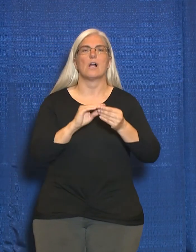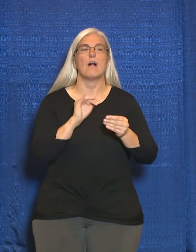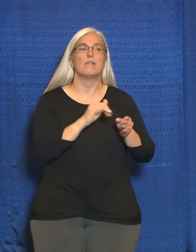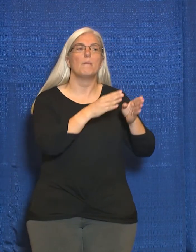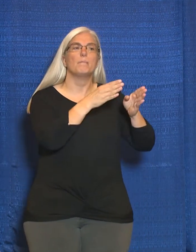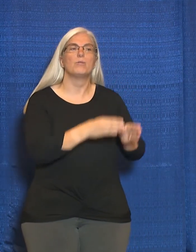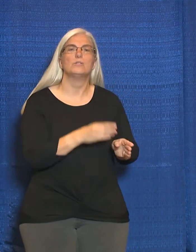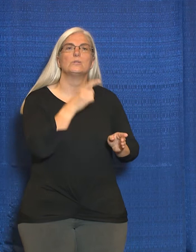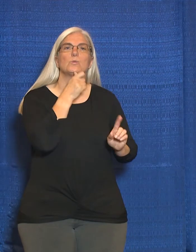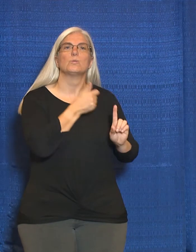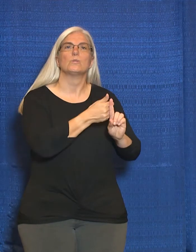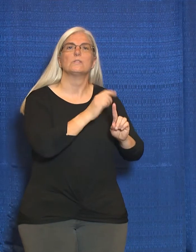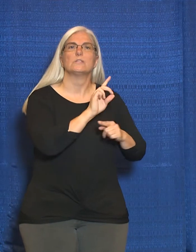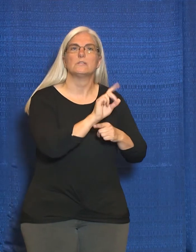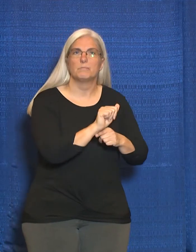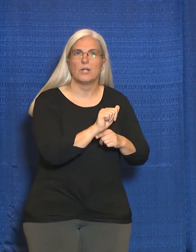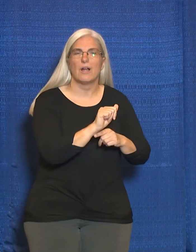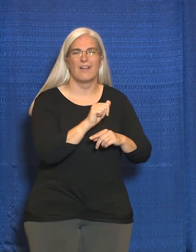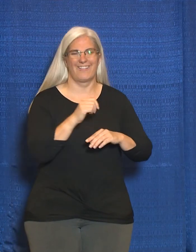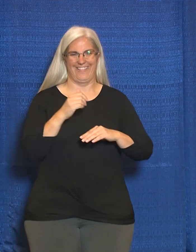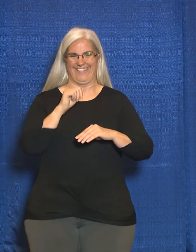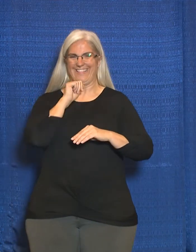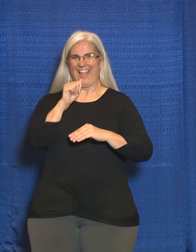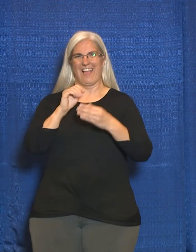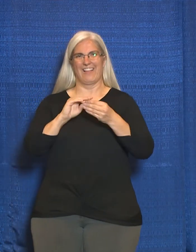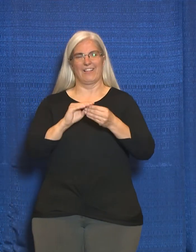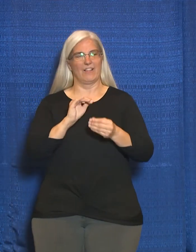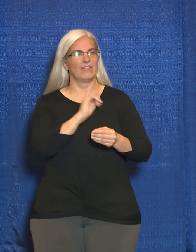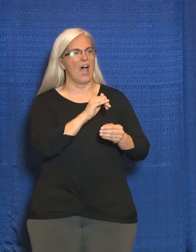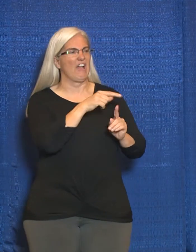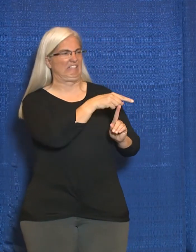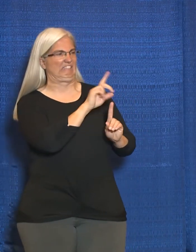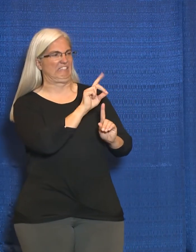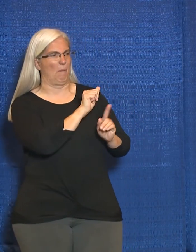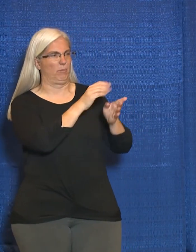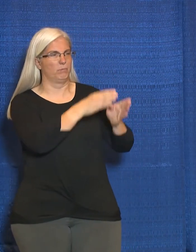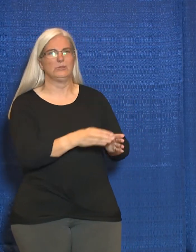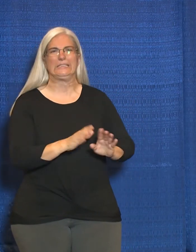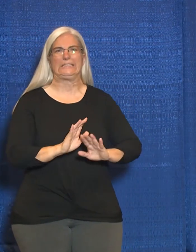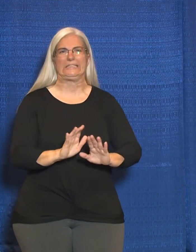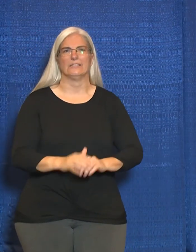Say, a person with a disability rather than a disabled person.